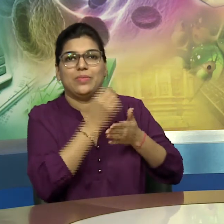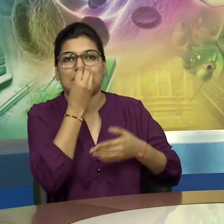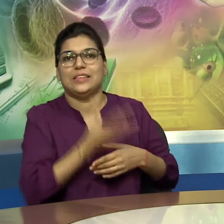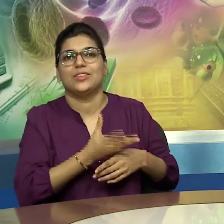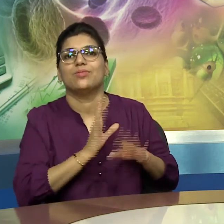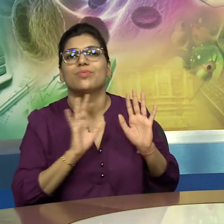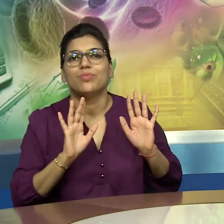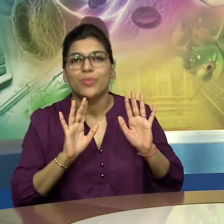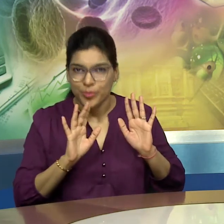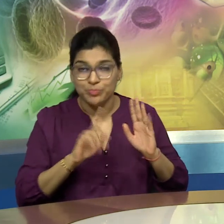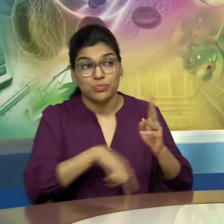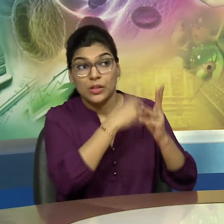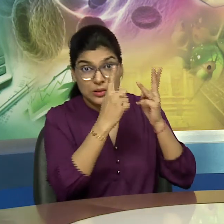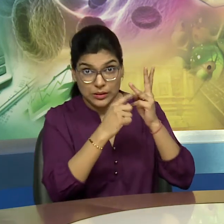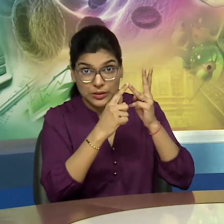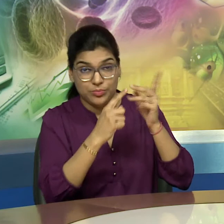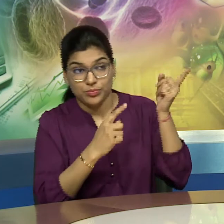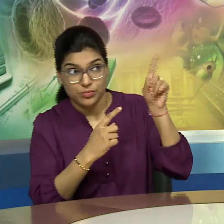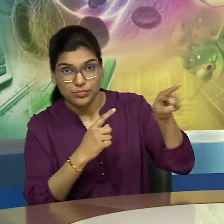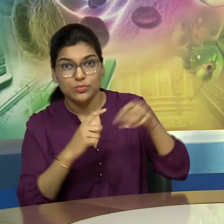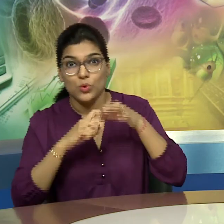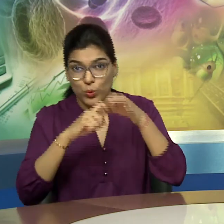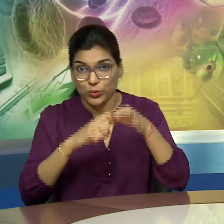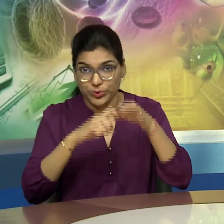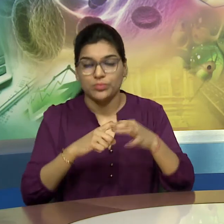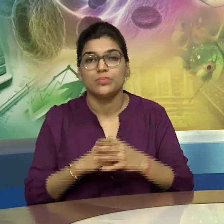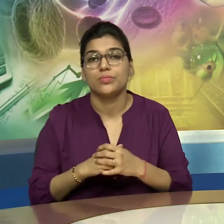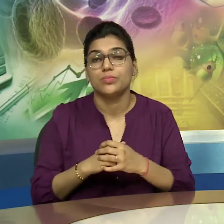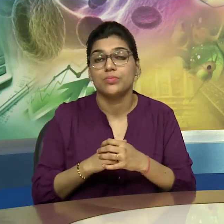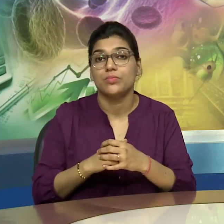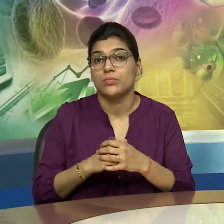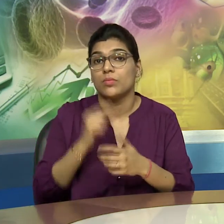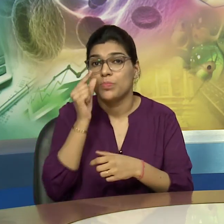did, did. It can help us understand the